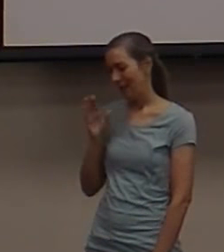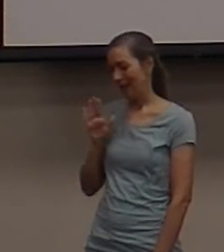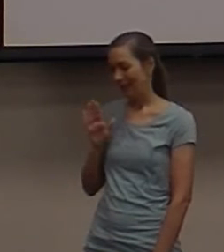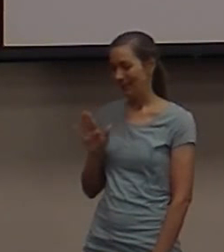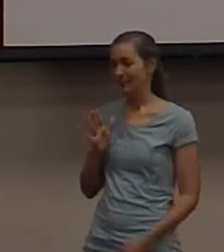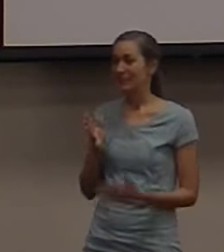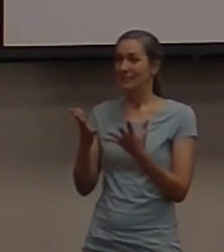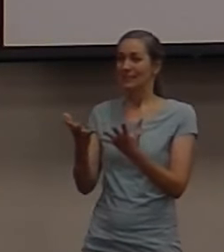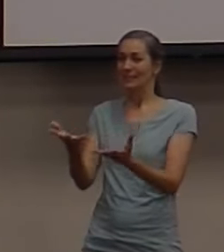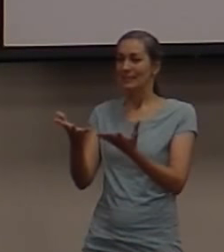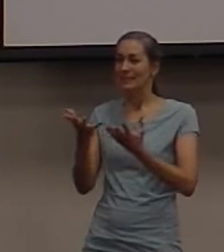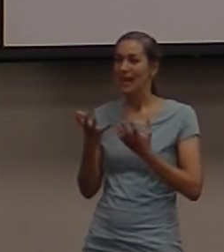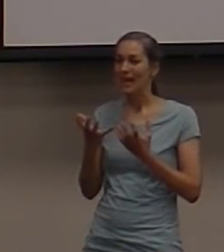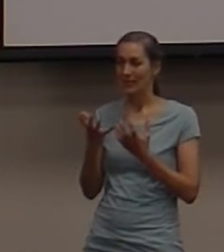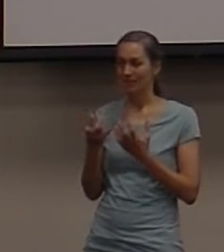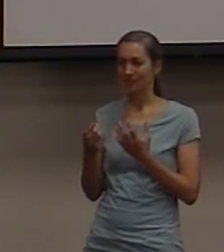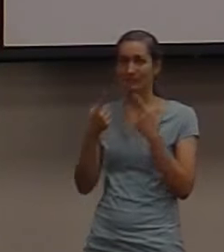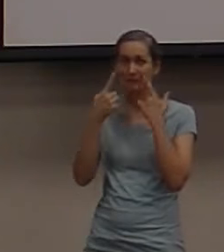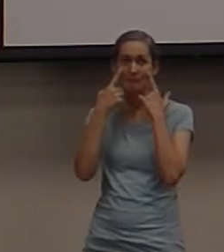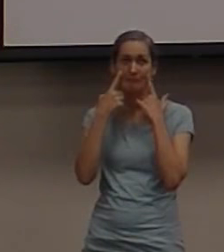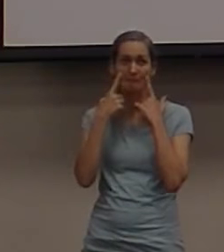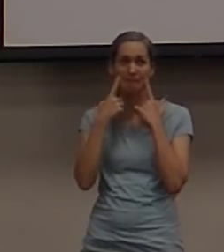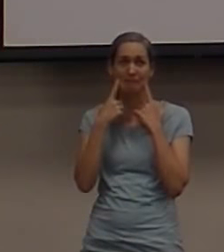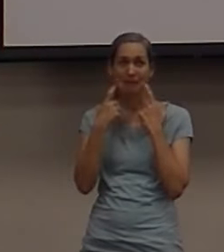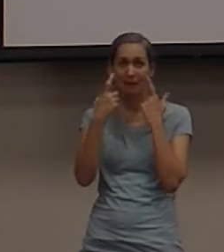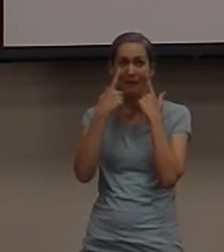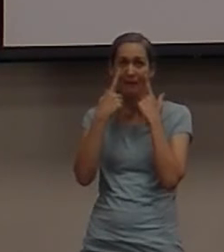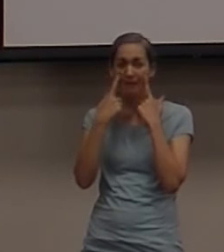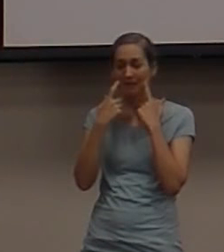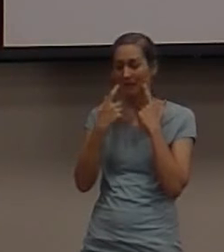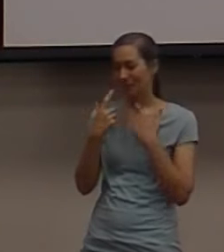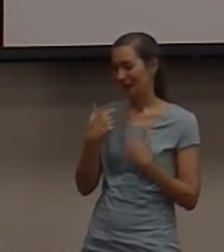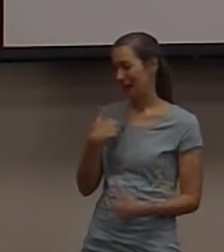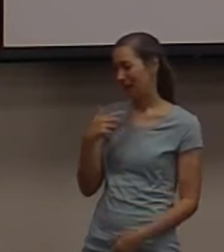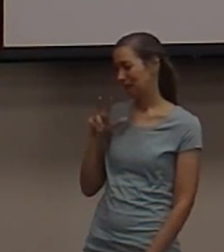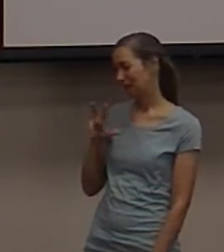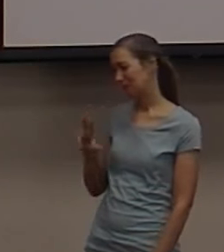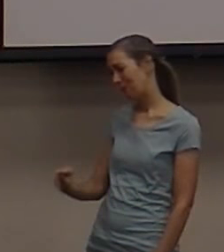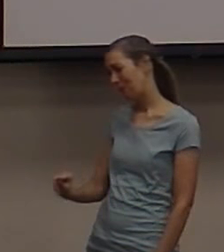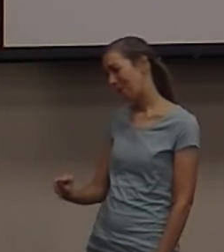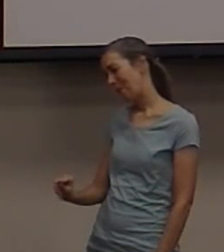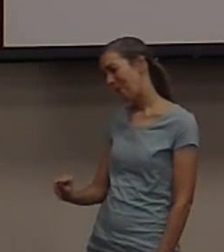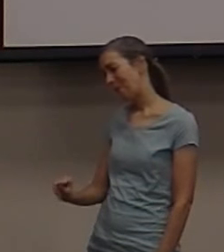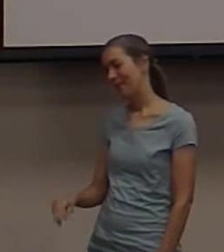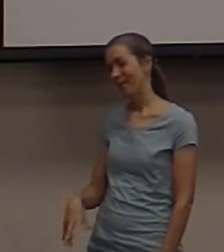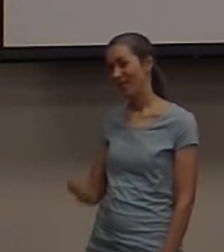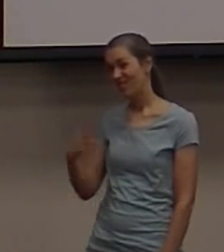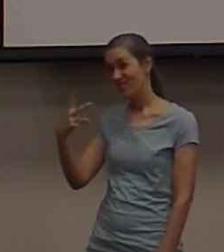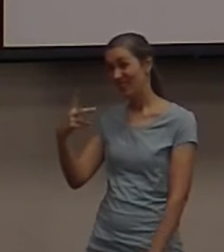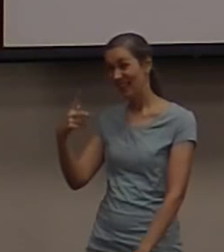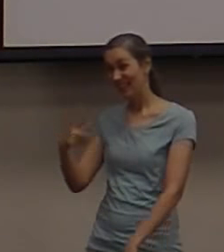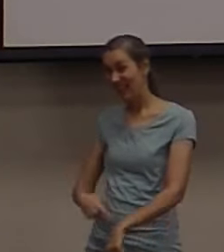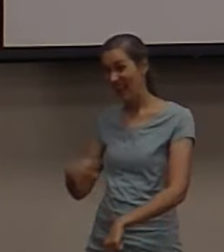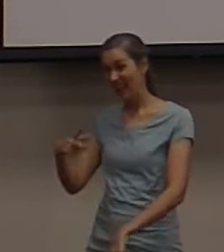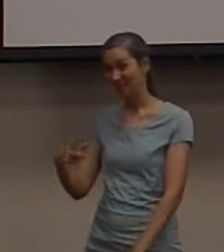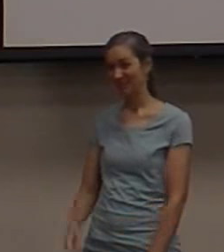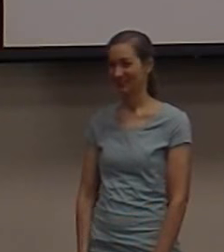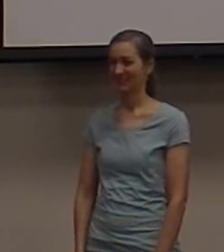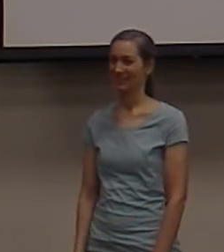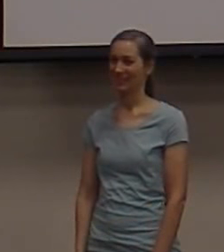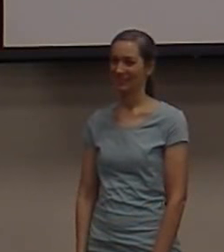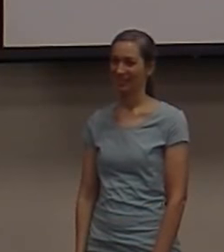desire, the tears running down his face because I'd told him no 3 times.